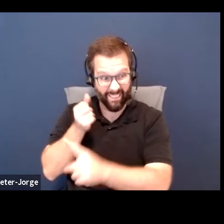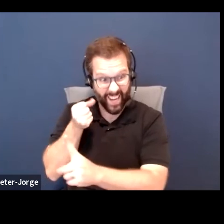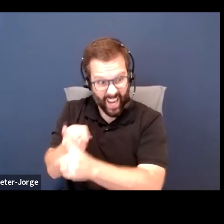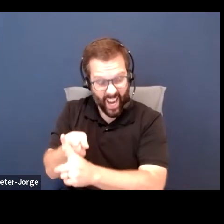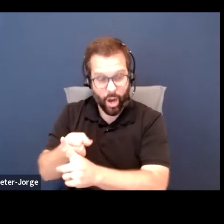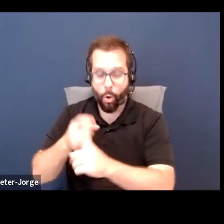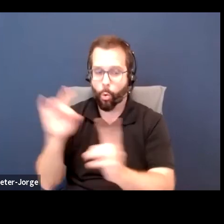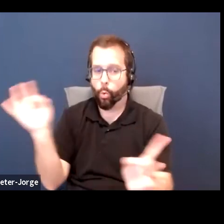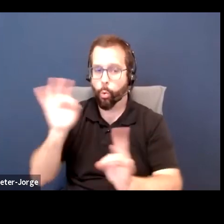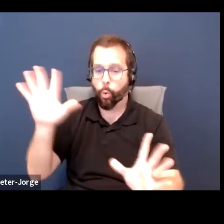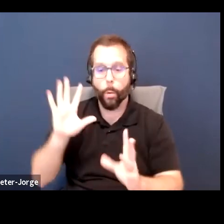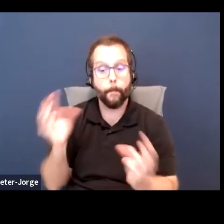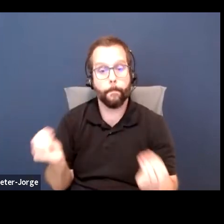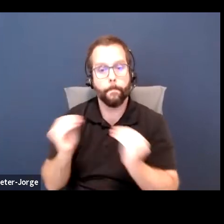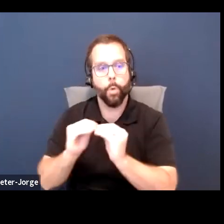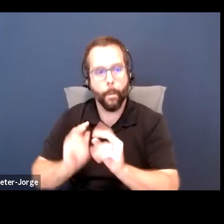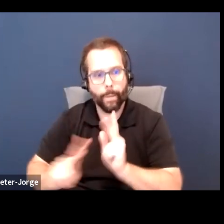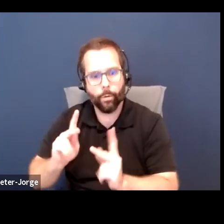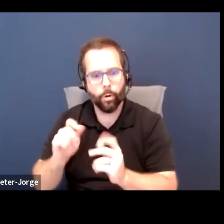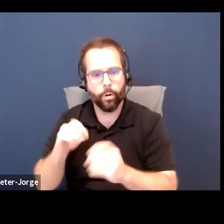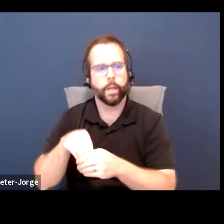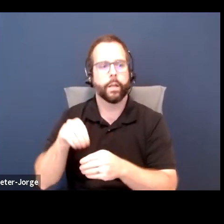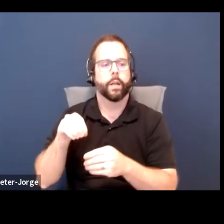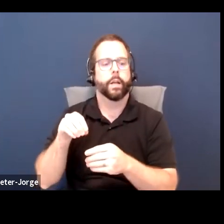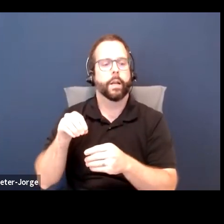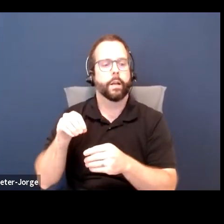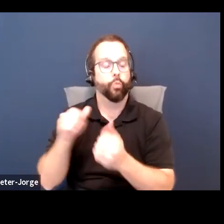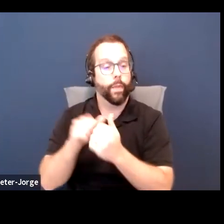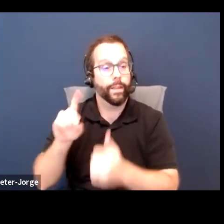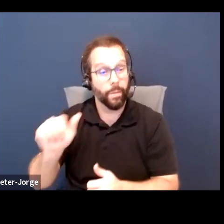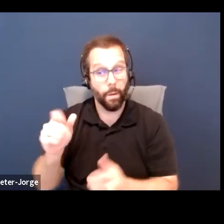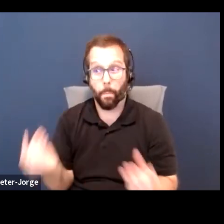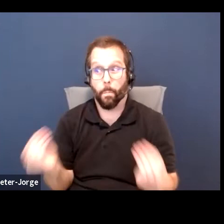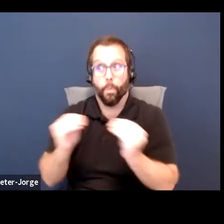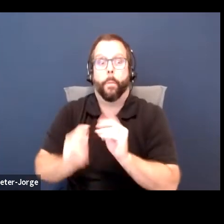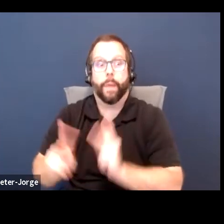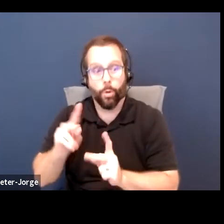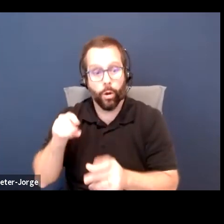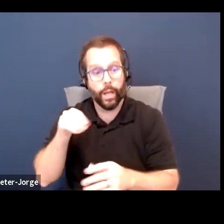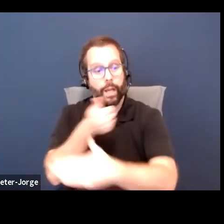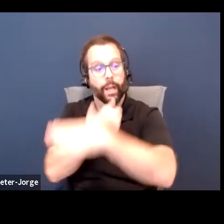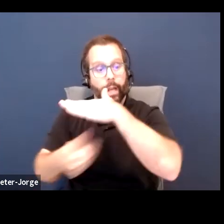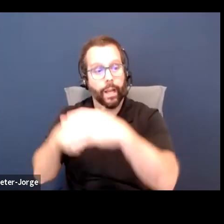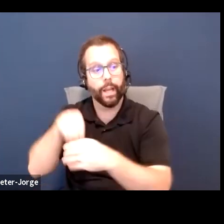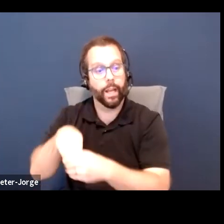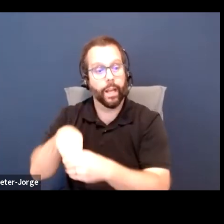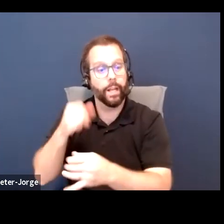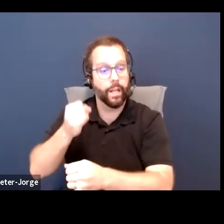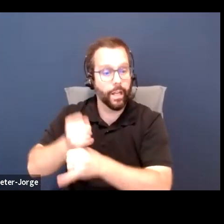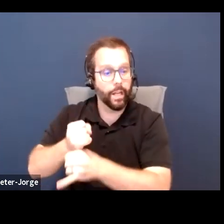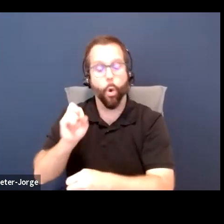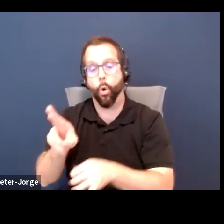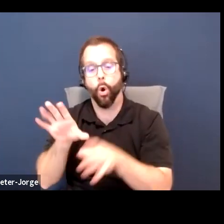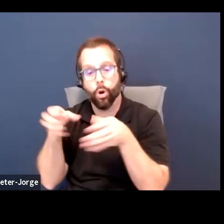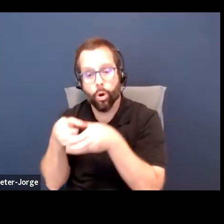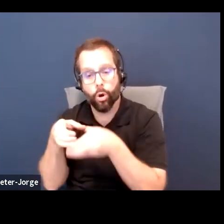with disabilities, more people in congregate settings like nursing homes and prisons, the very places that have the